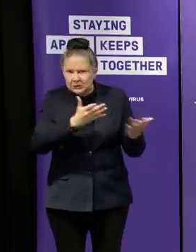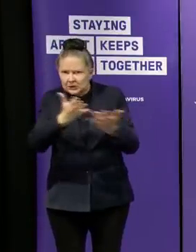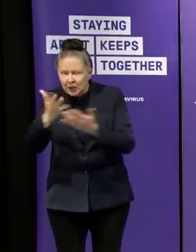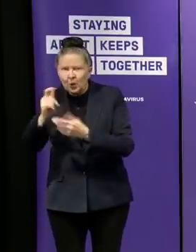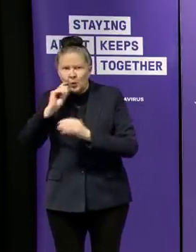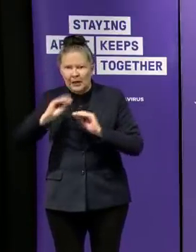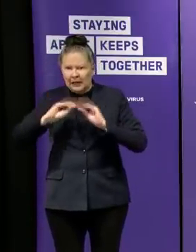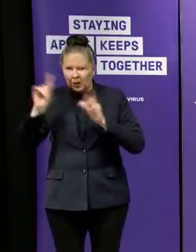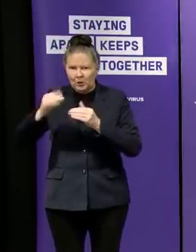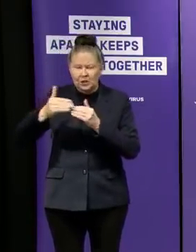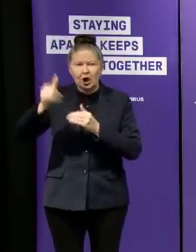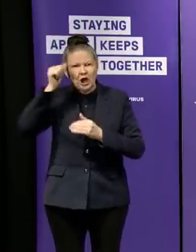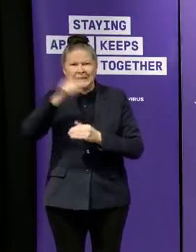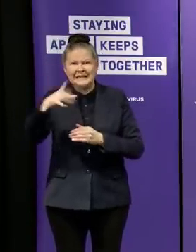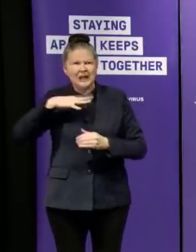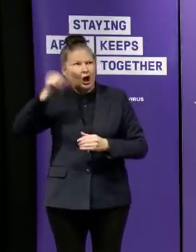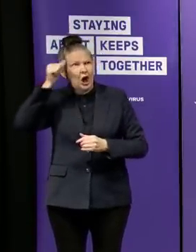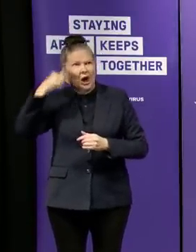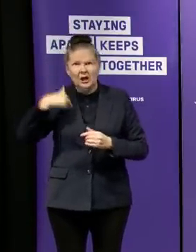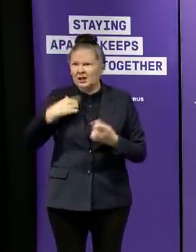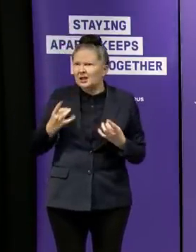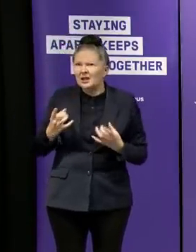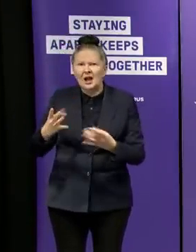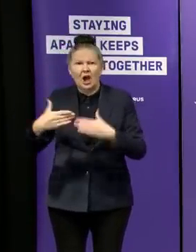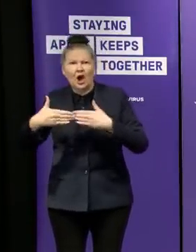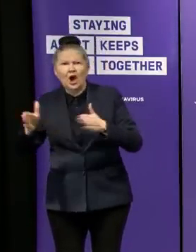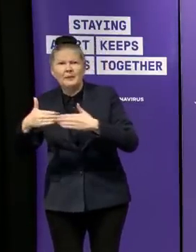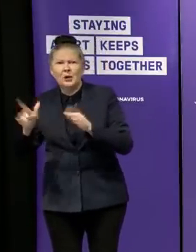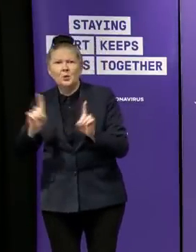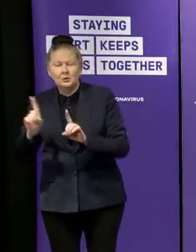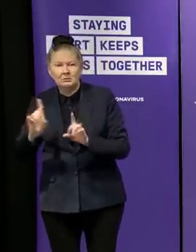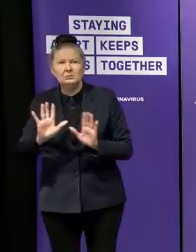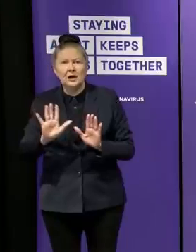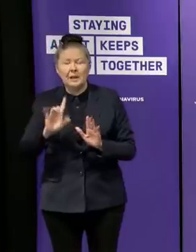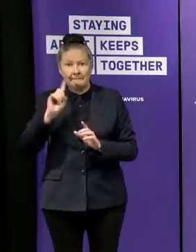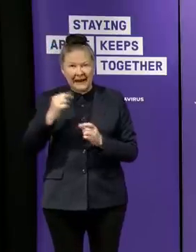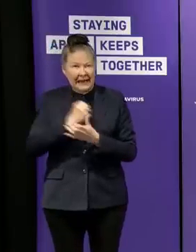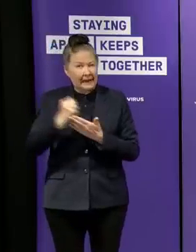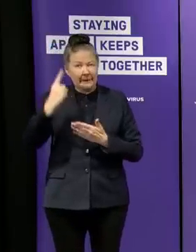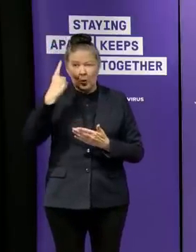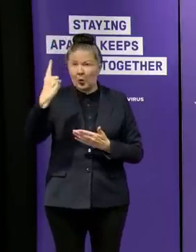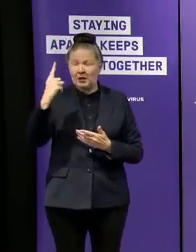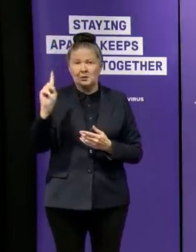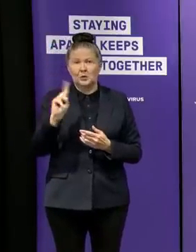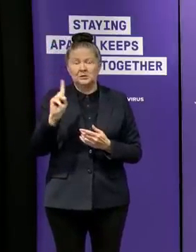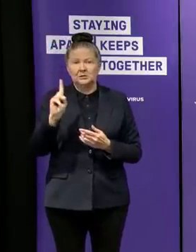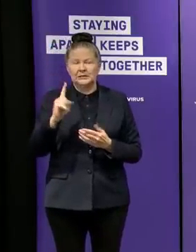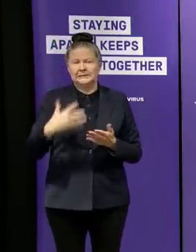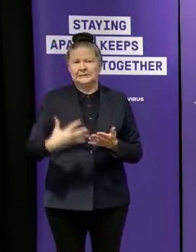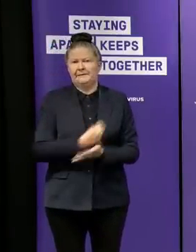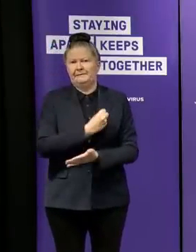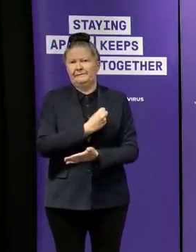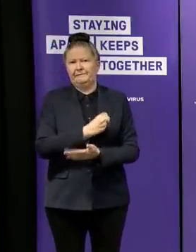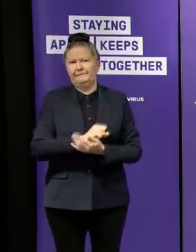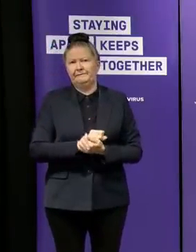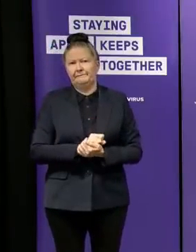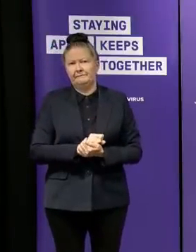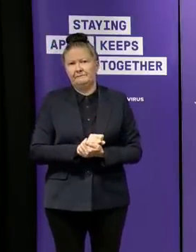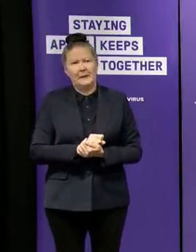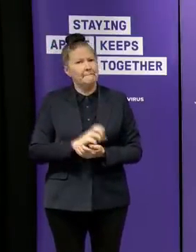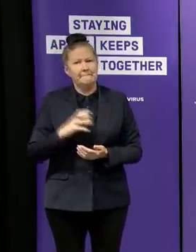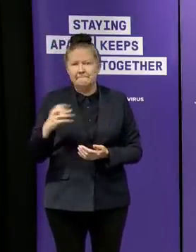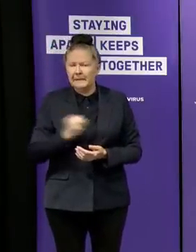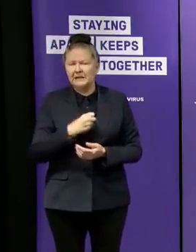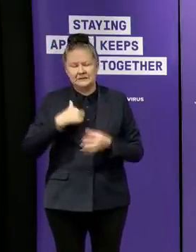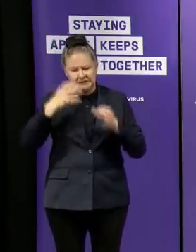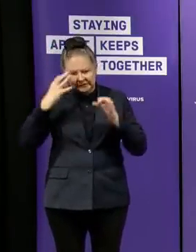is. We know certainty is very important, but if there's one thing more important than that, it's safety. And you can only do what's safe. I can't predict what